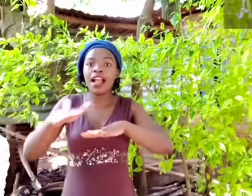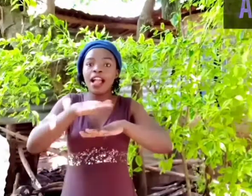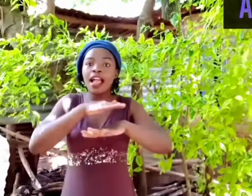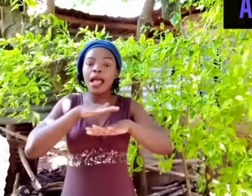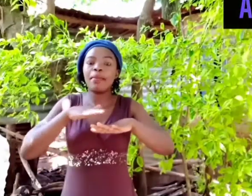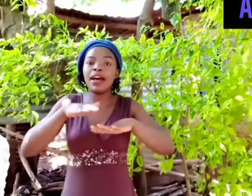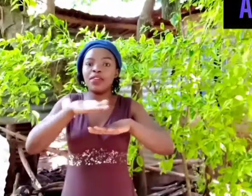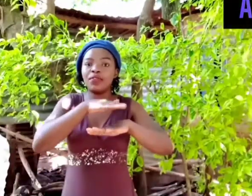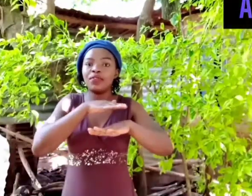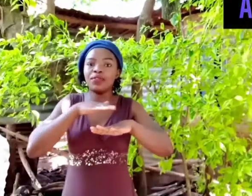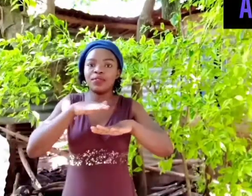above,